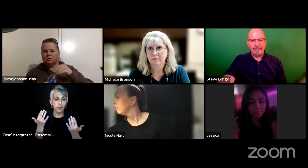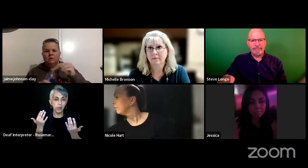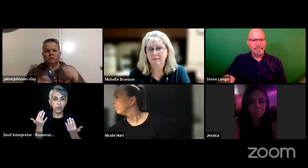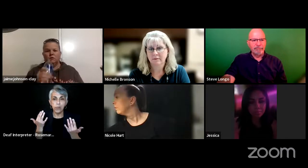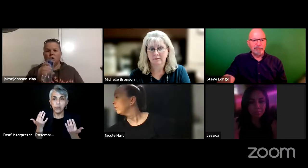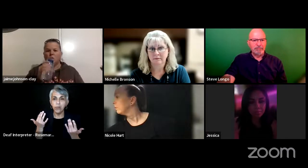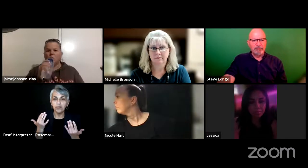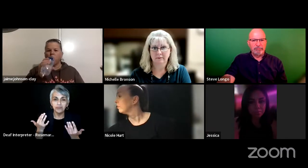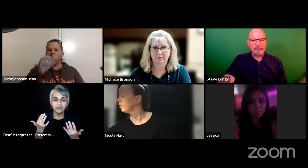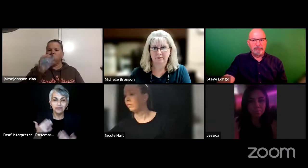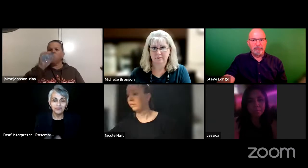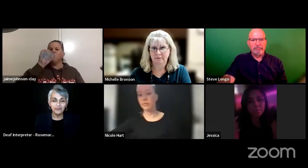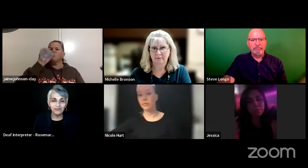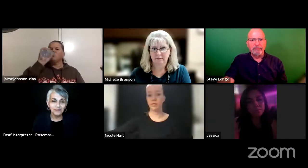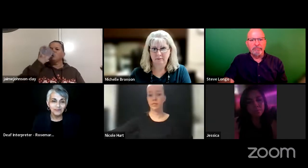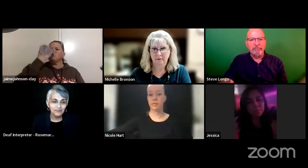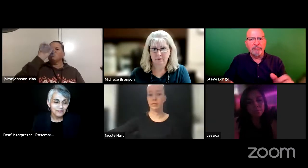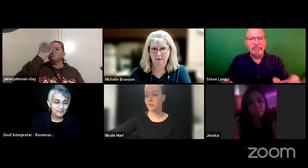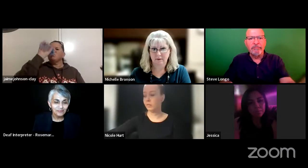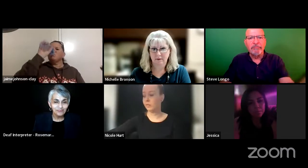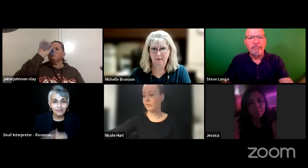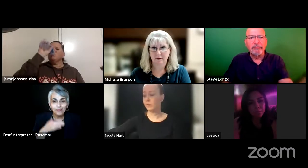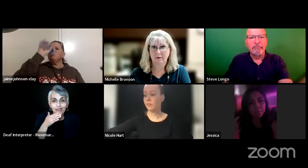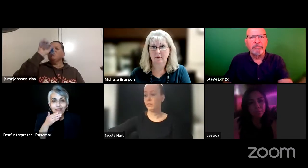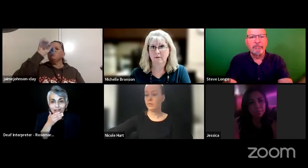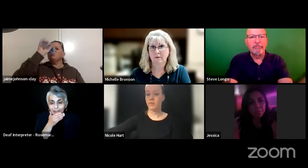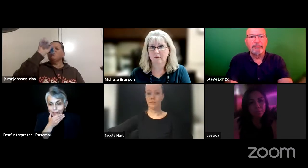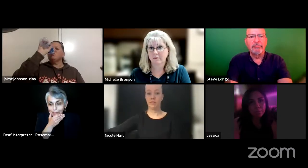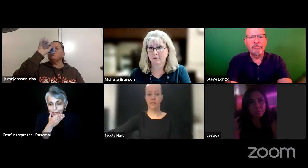Give us just a moment.